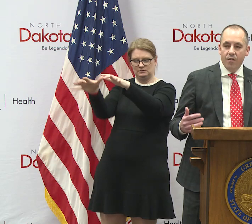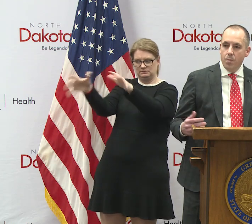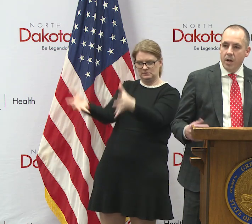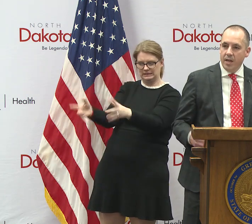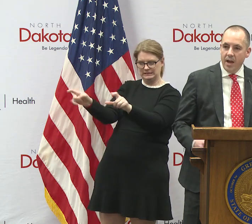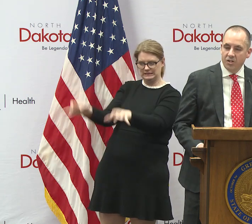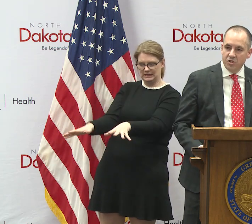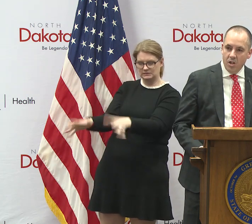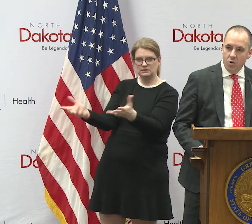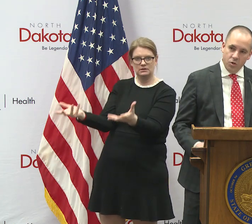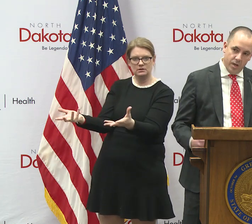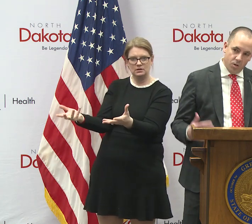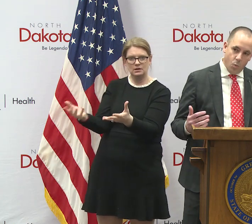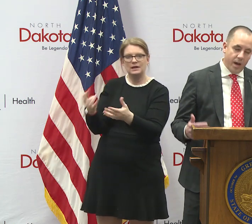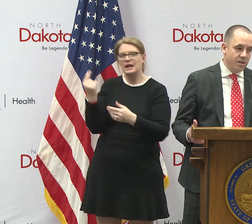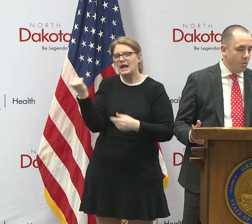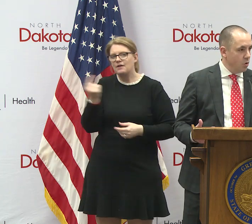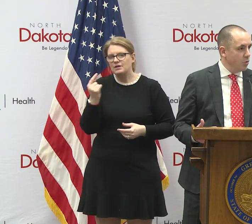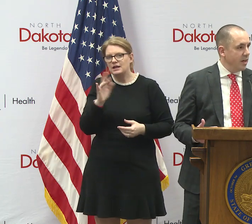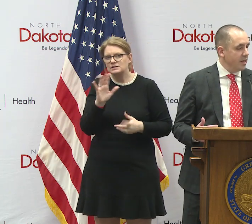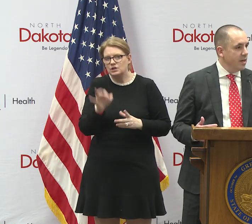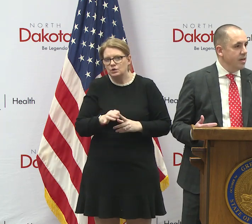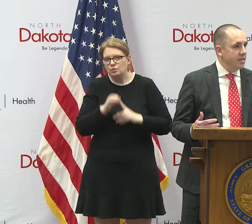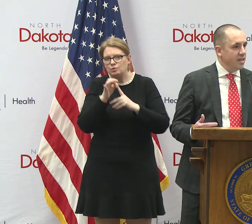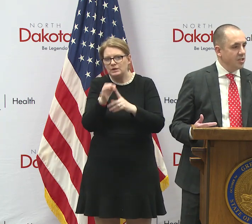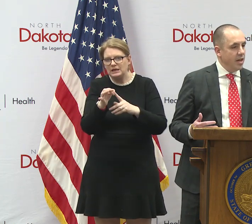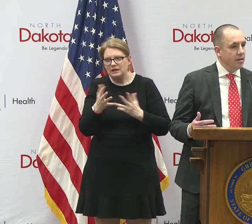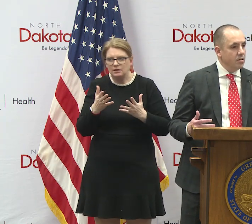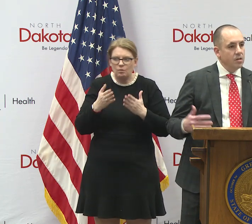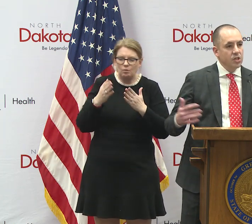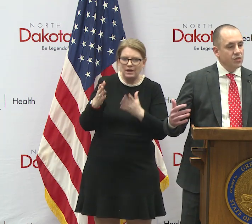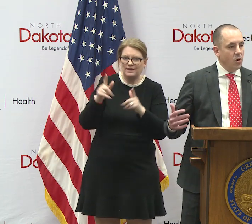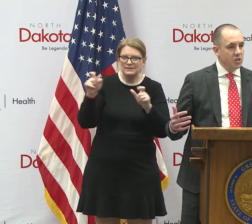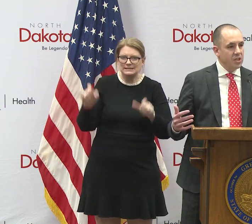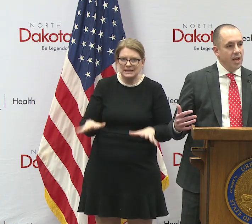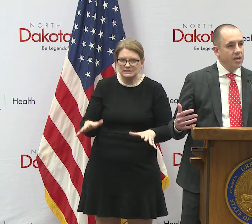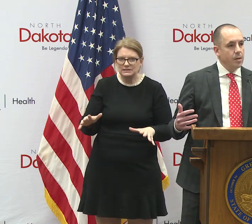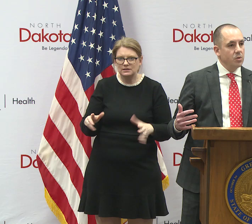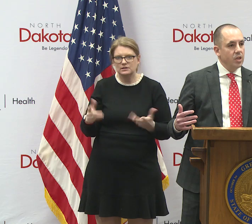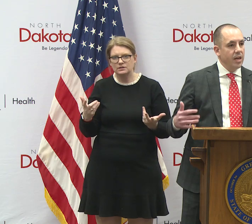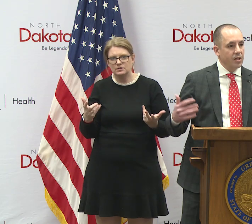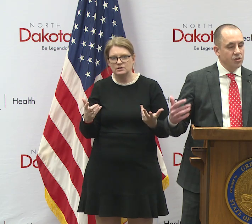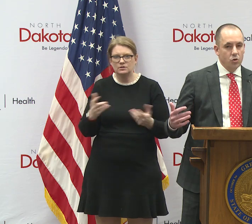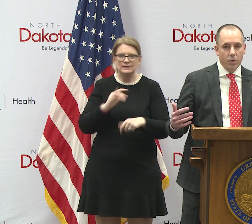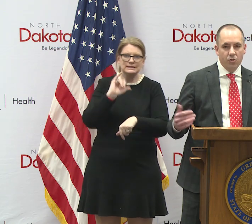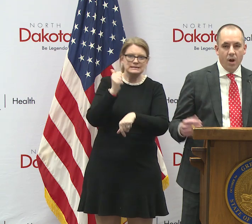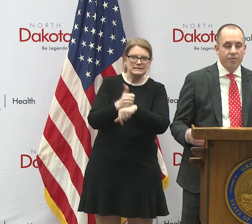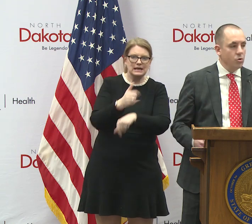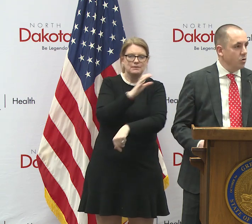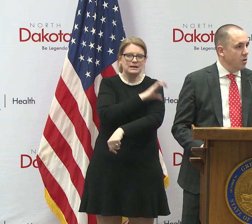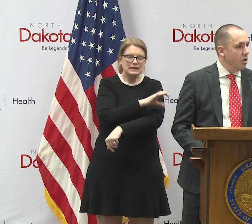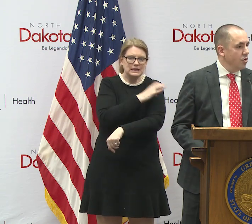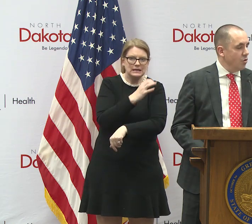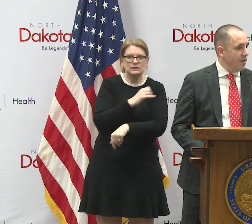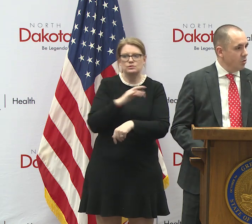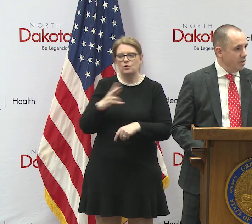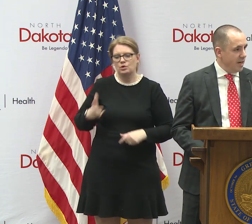so everybody has their unique way that we're doing testing as far as standing up clinics or doing